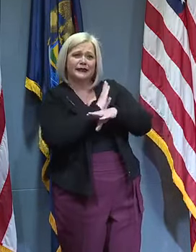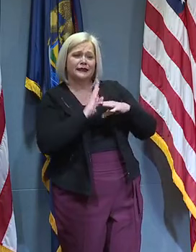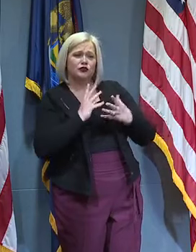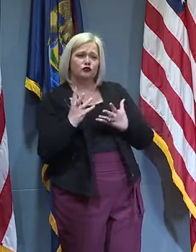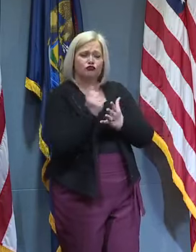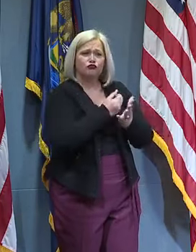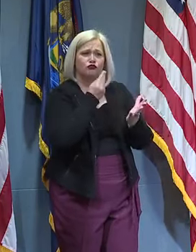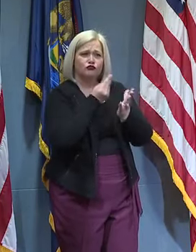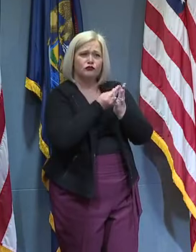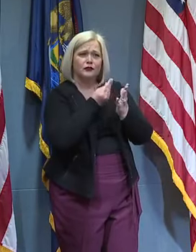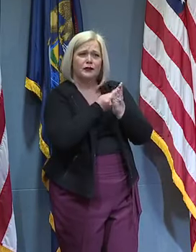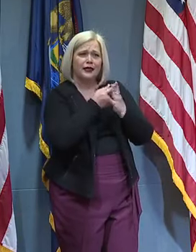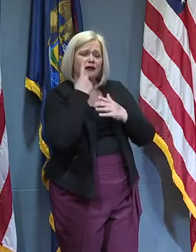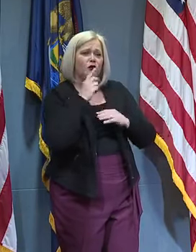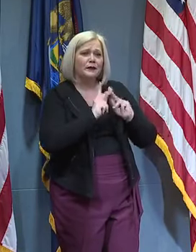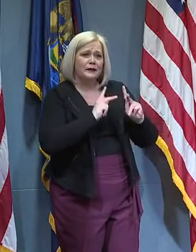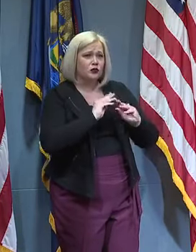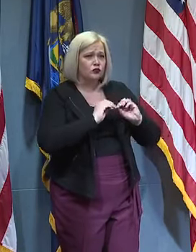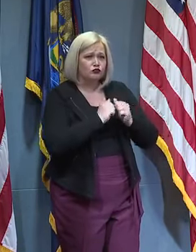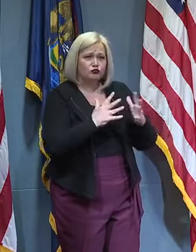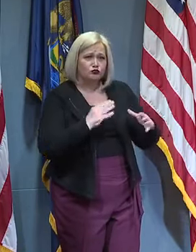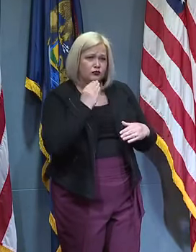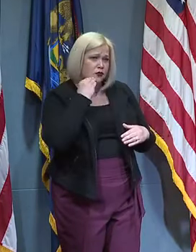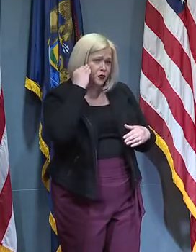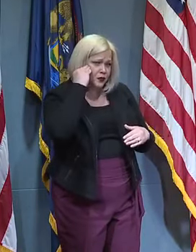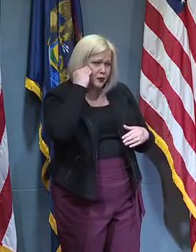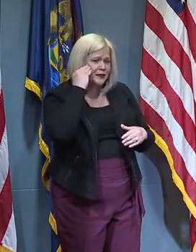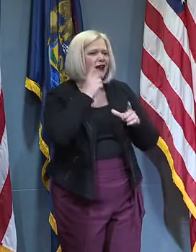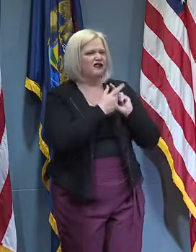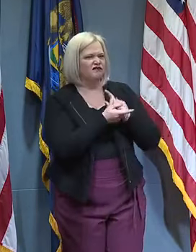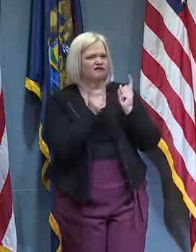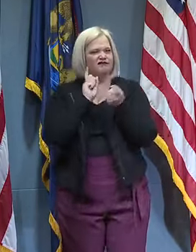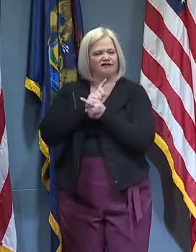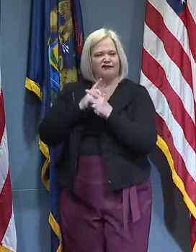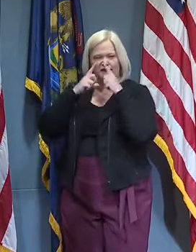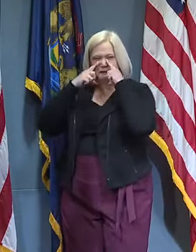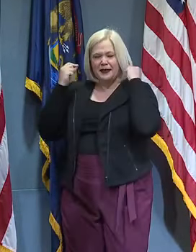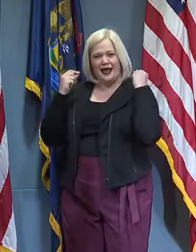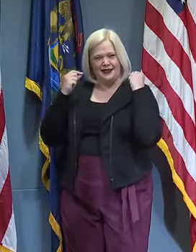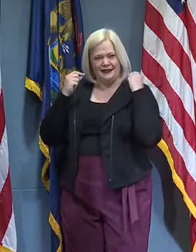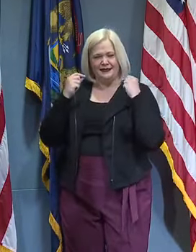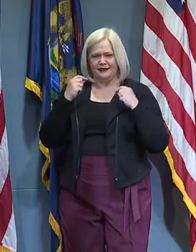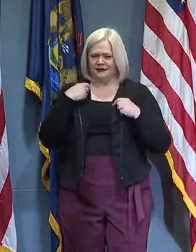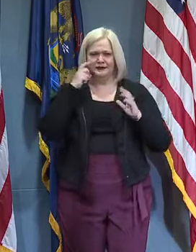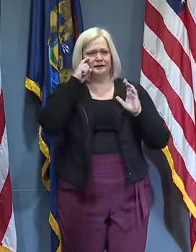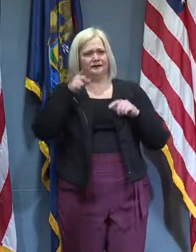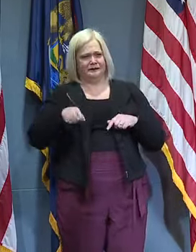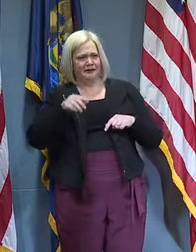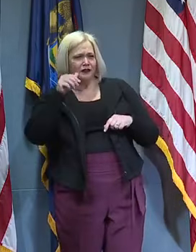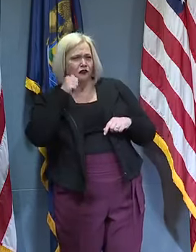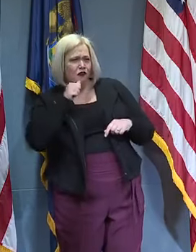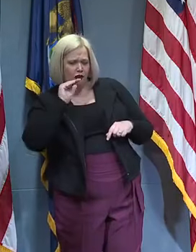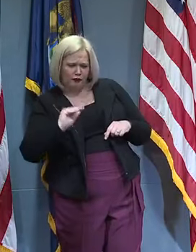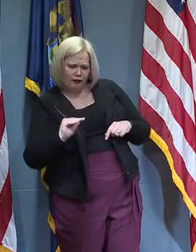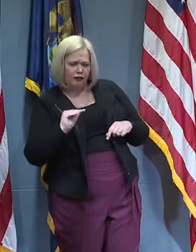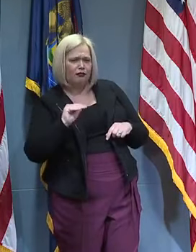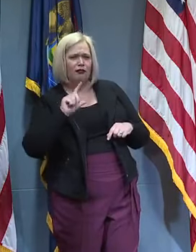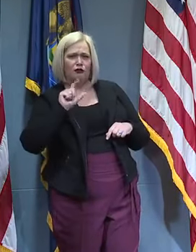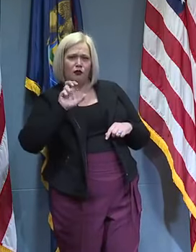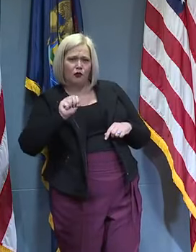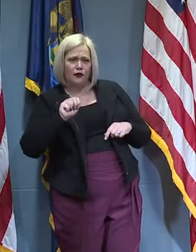a leader and an activist. And when we started to see the spread of COVID-19 here in Michigan, Lauren and her